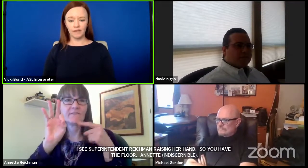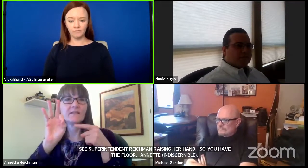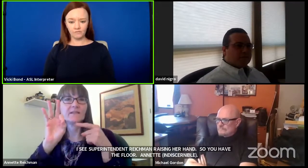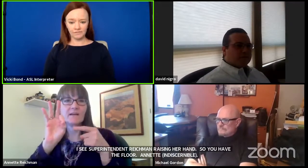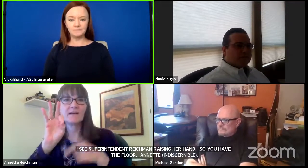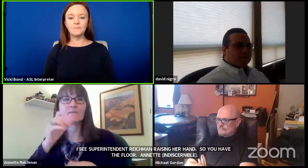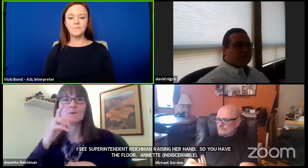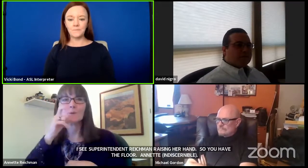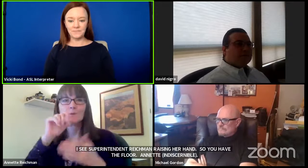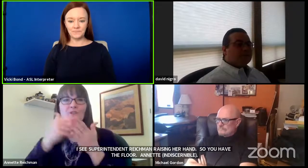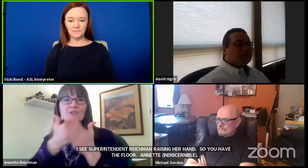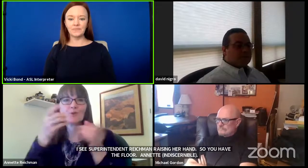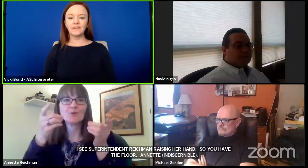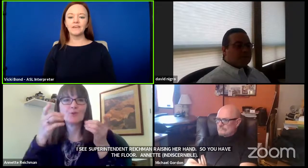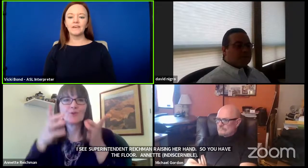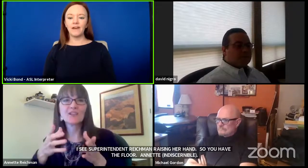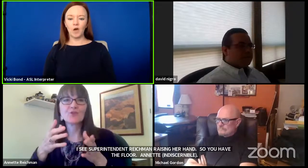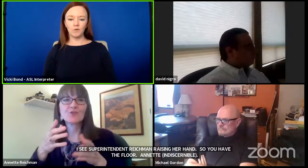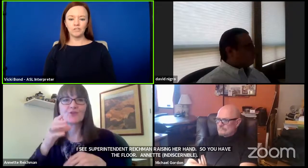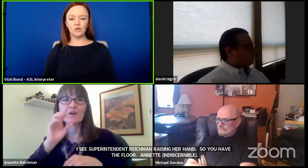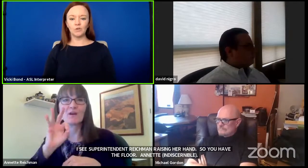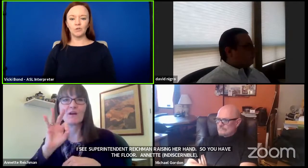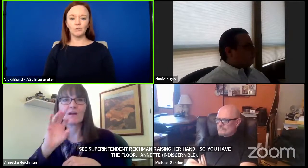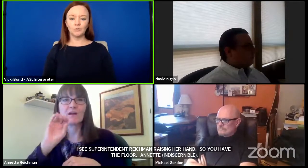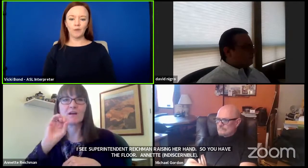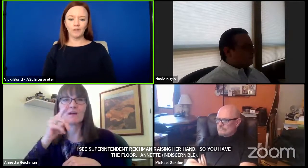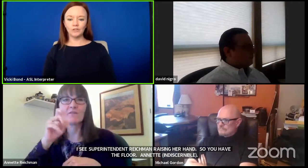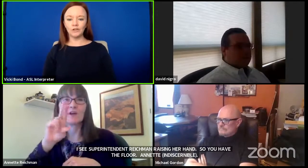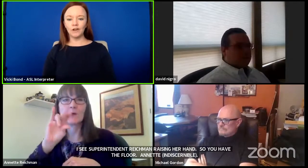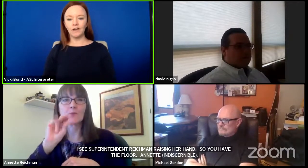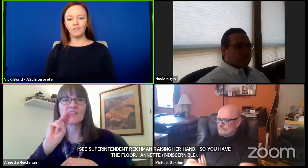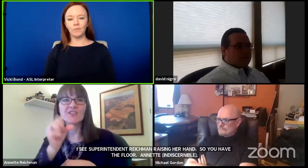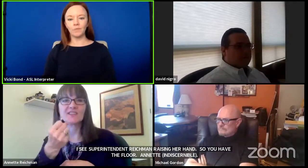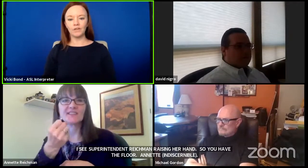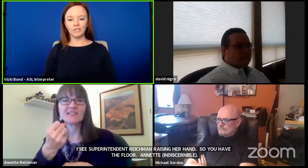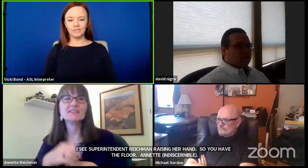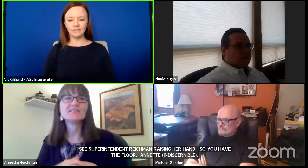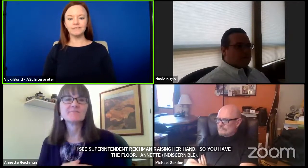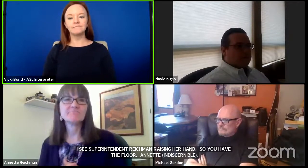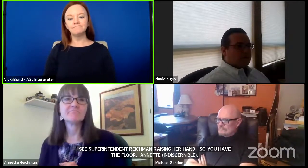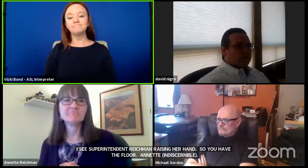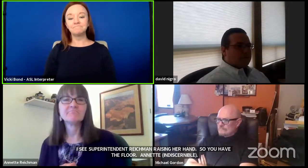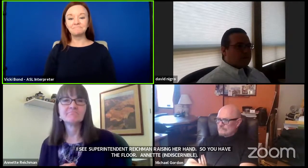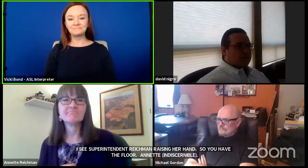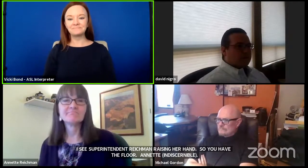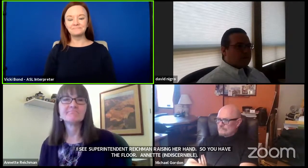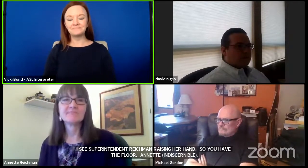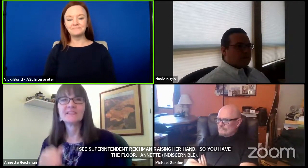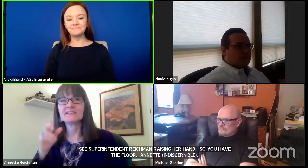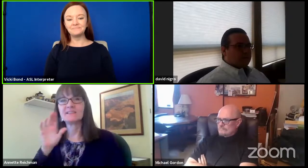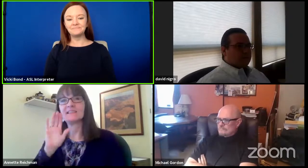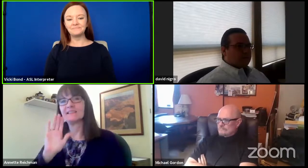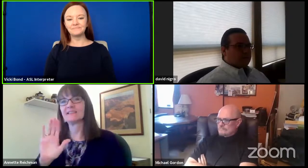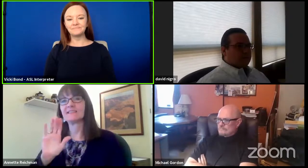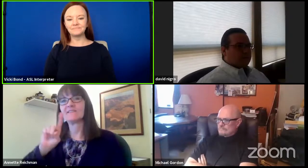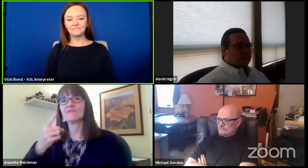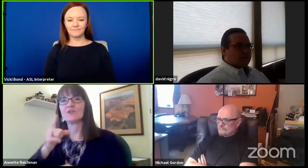Albert Duff. Albert is our new Director of Operations.